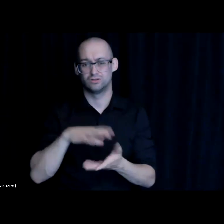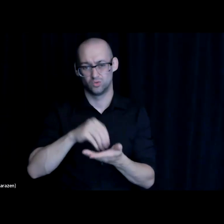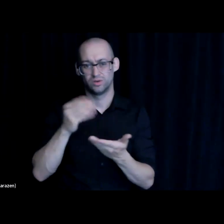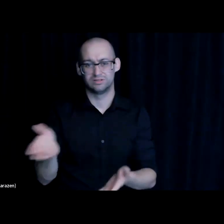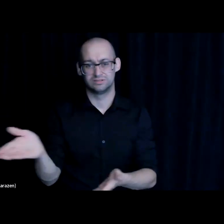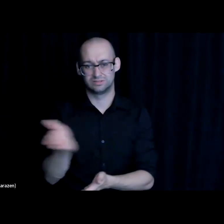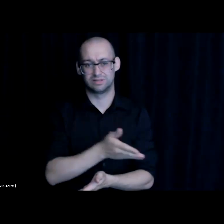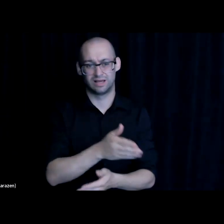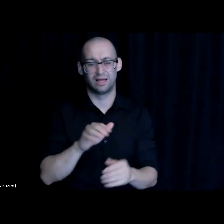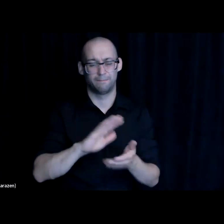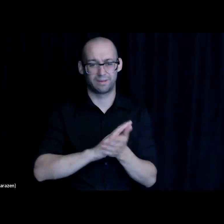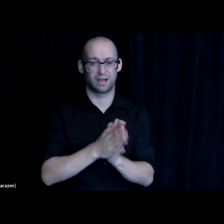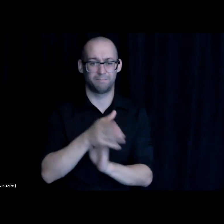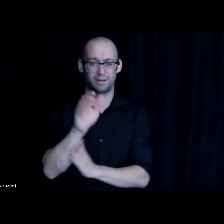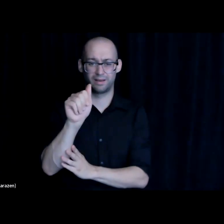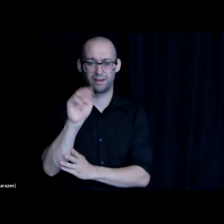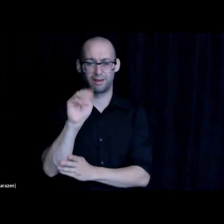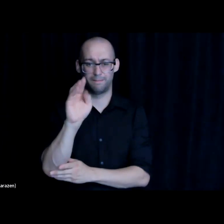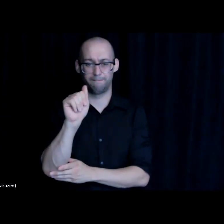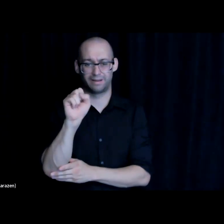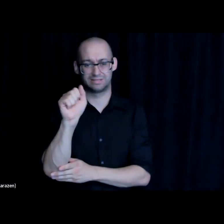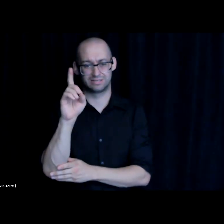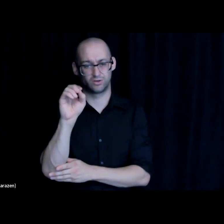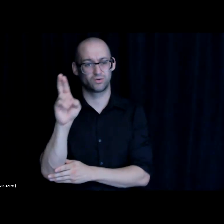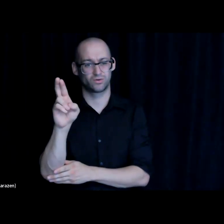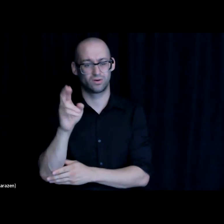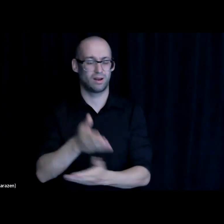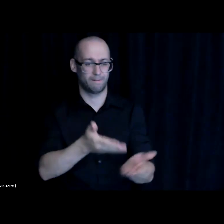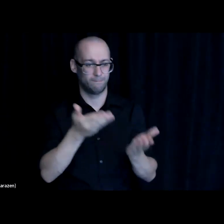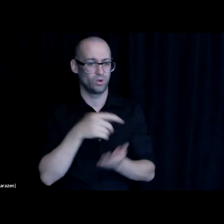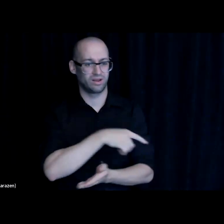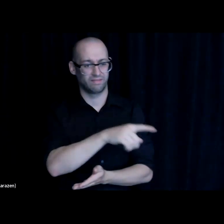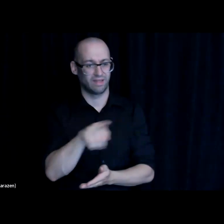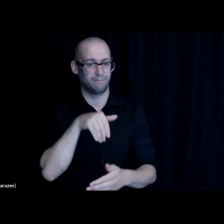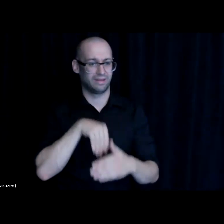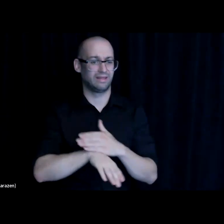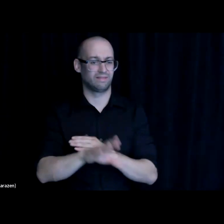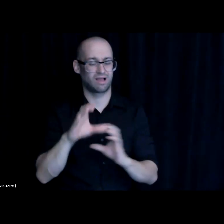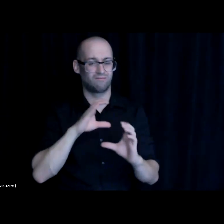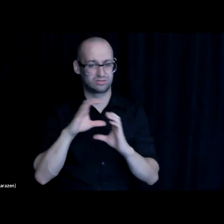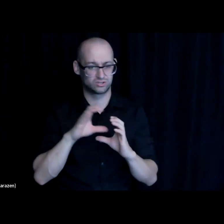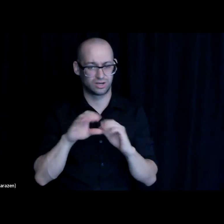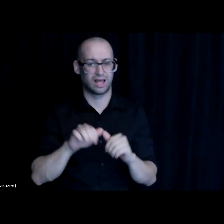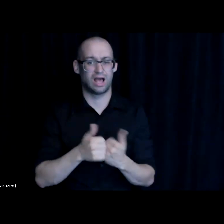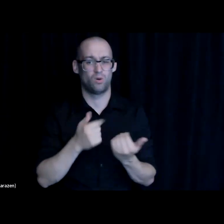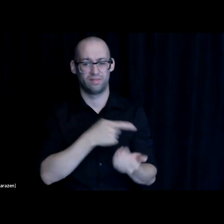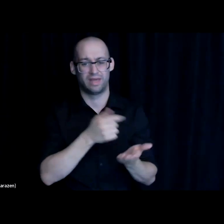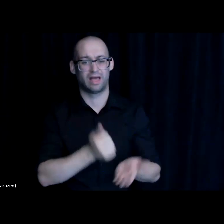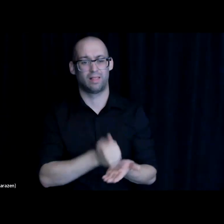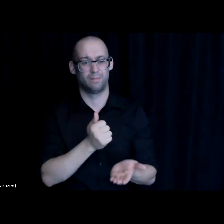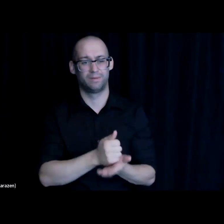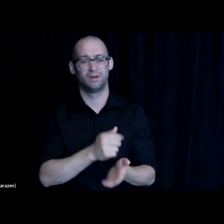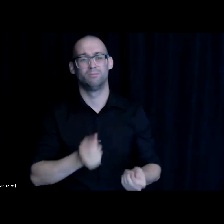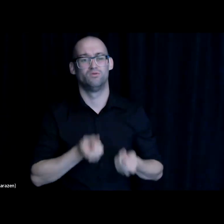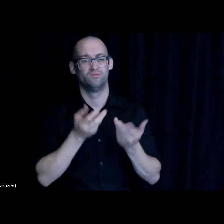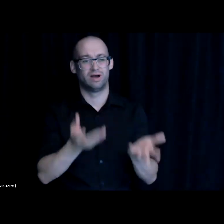become ambassadors. And part of that is bringing them into the conversation on how can we help provide resources to